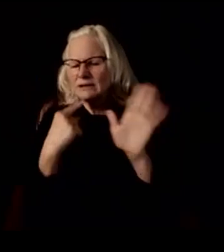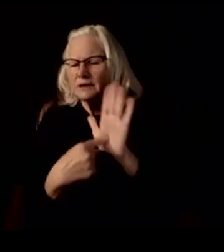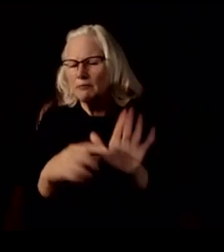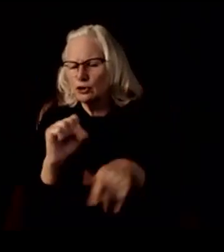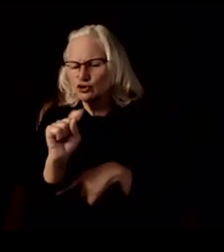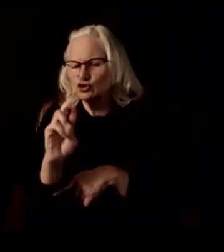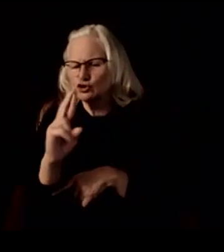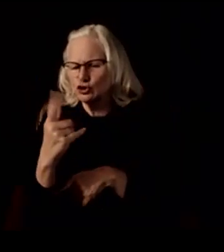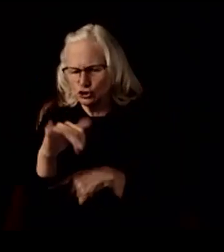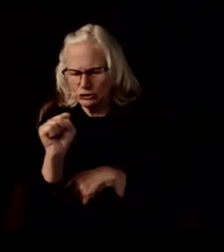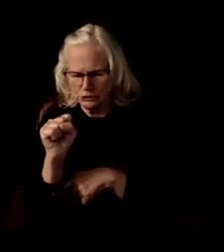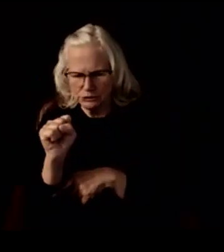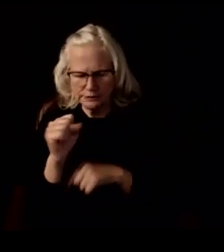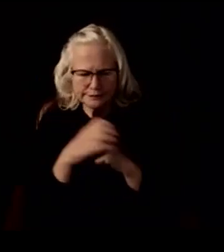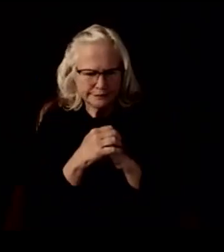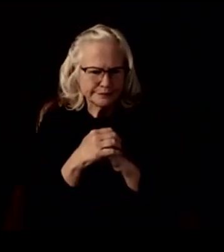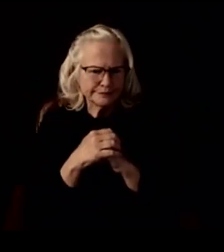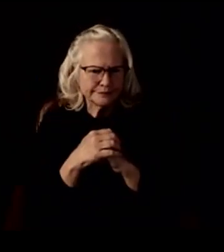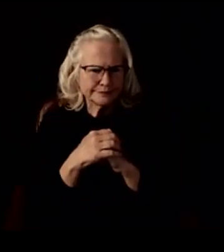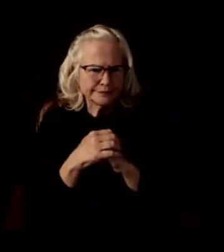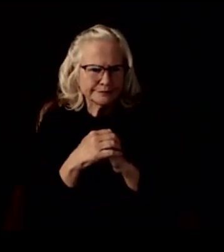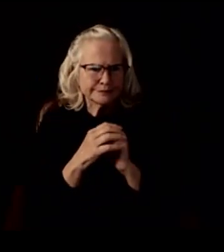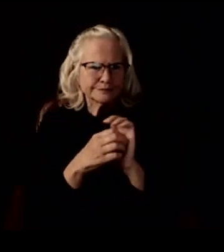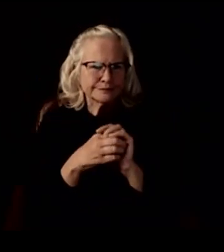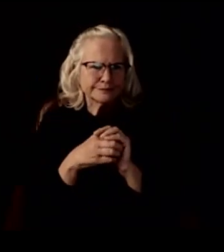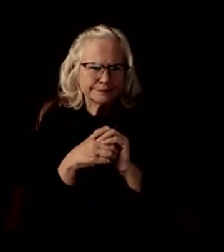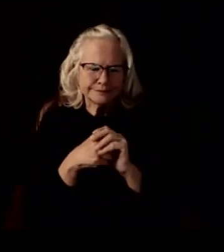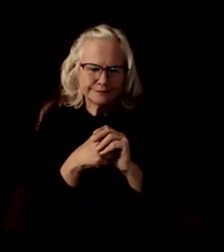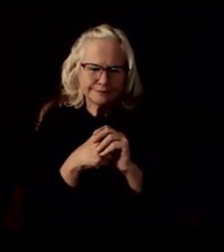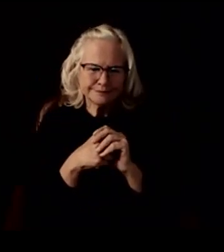Thank you, Chris. Yep.